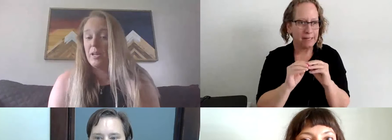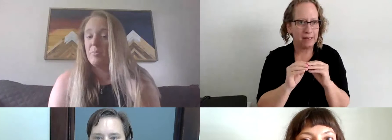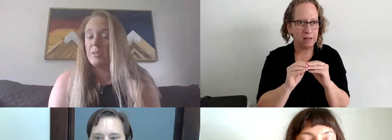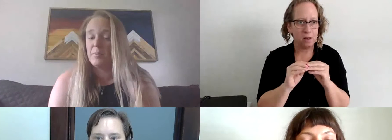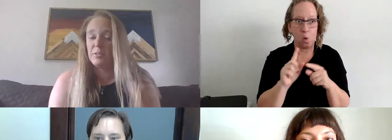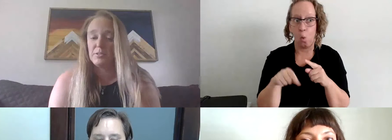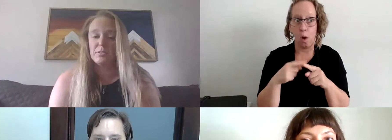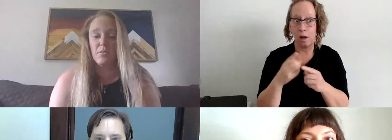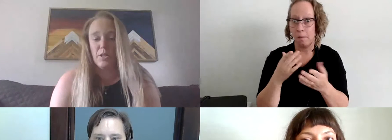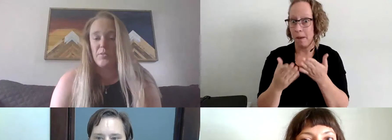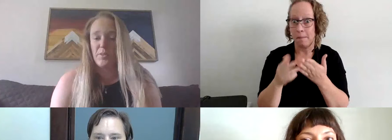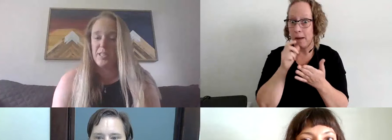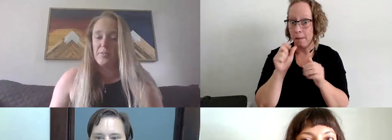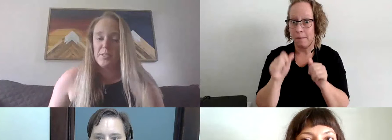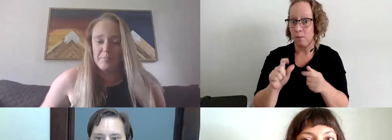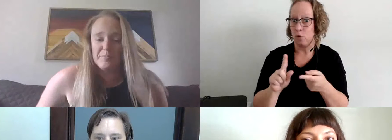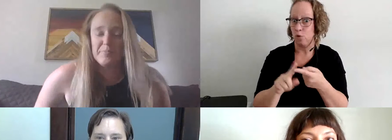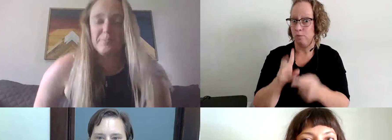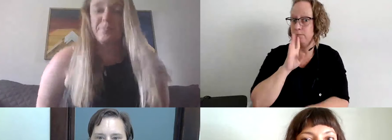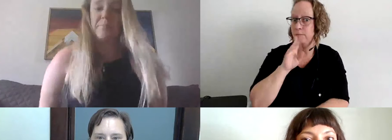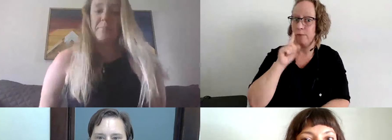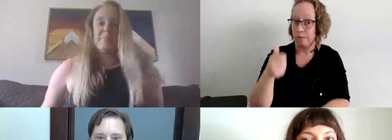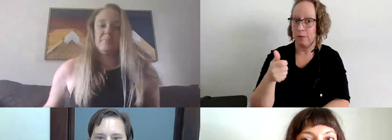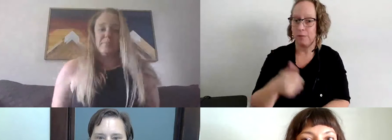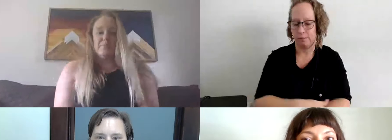when they may or may not be able to voice for themselves.